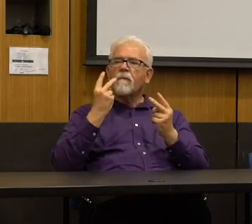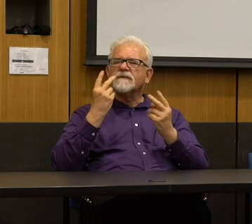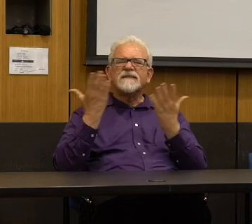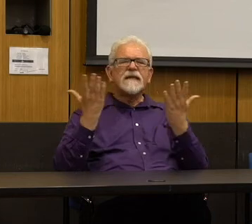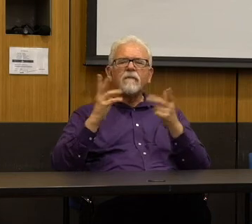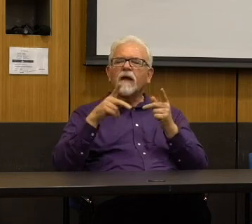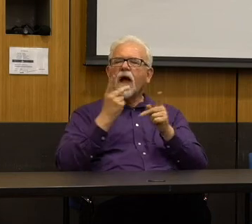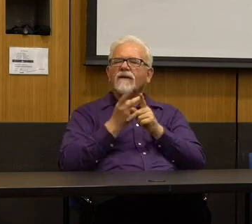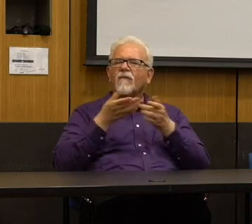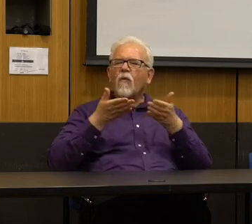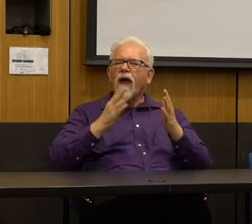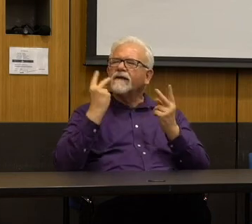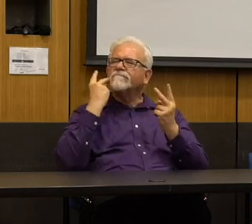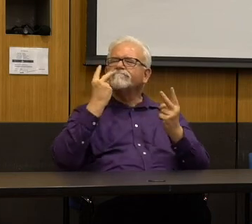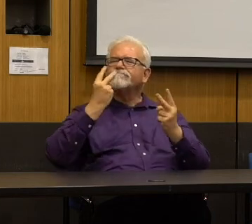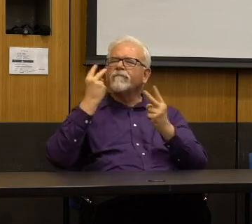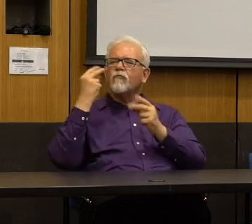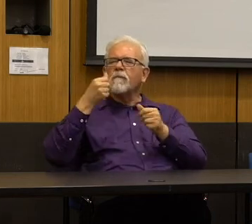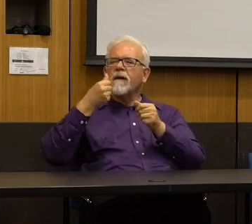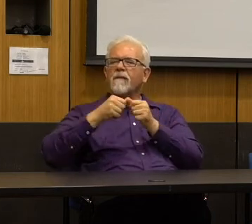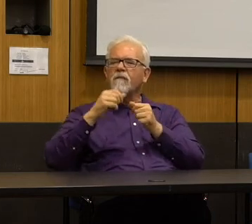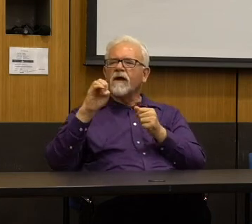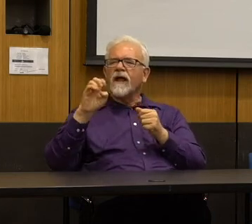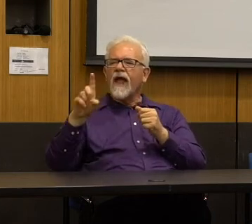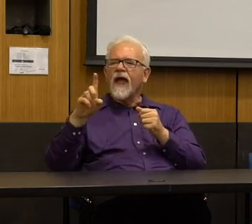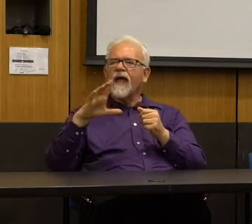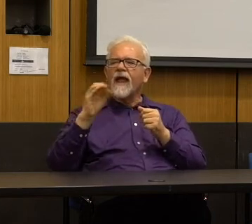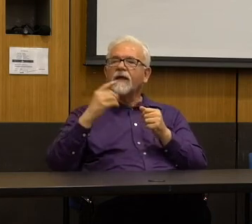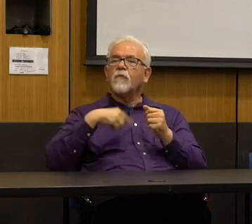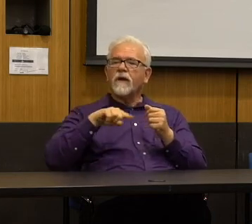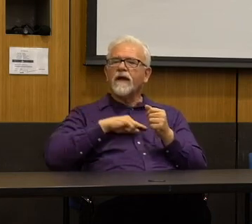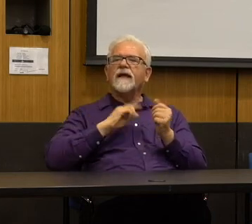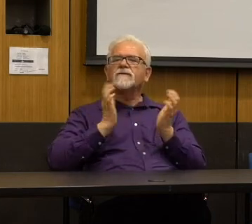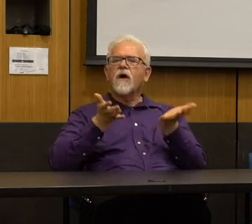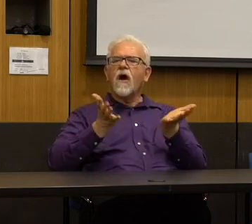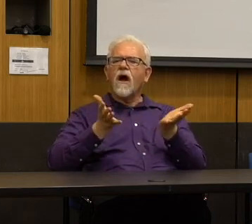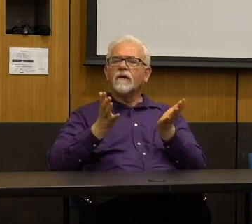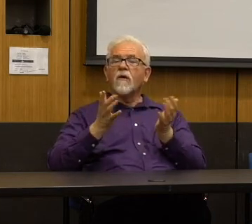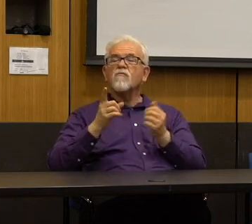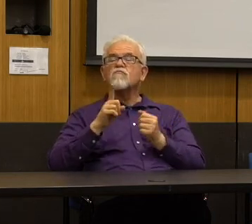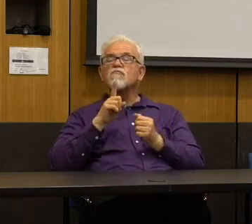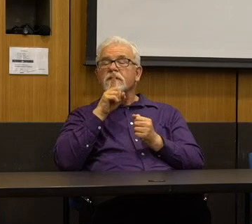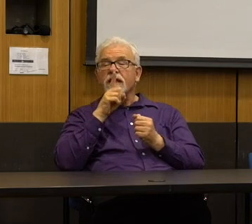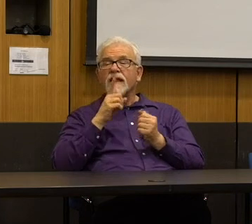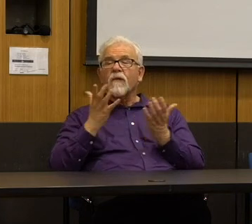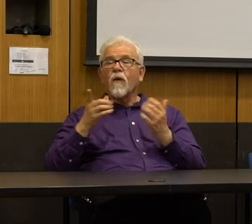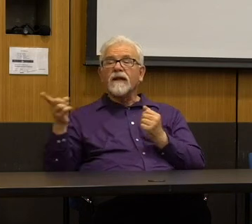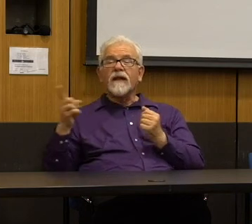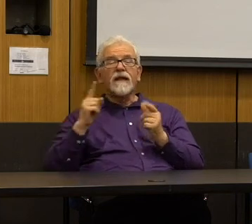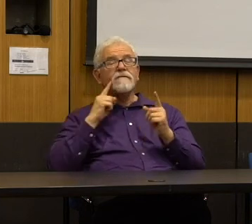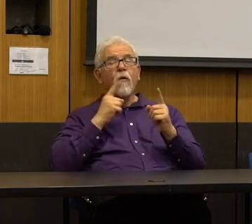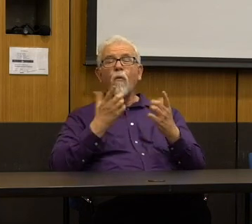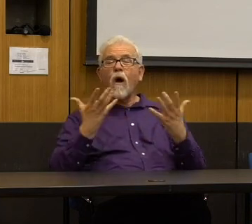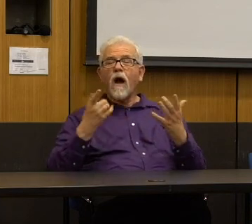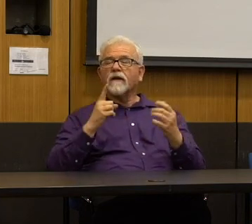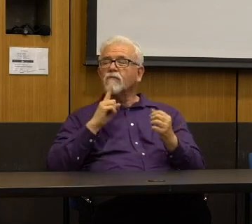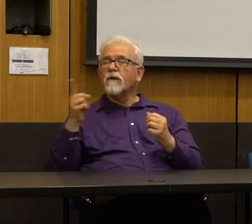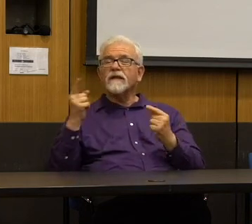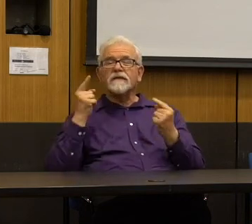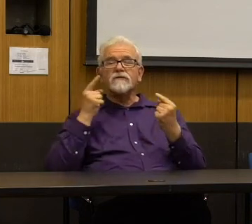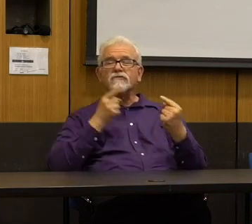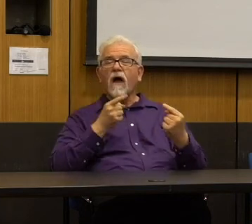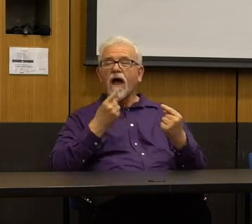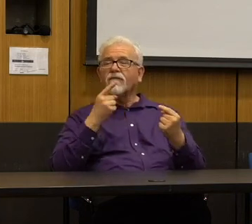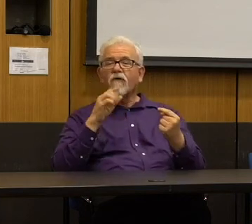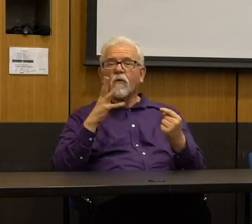some kind of way of remembering. And we talked about how what he really wanted, what he really strived for, was to get